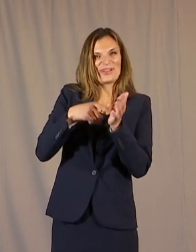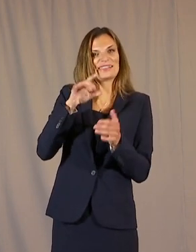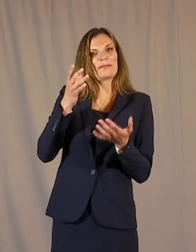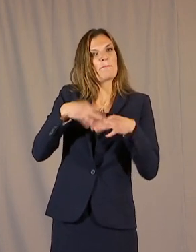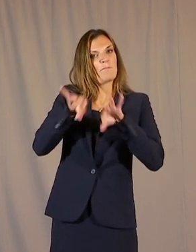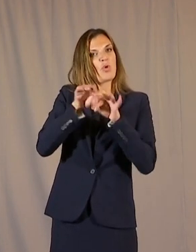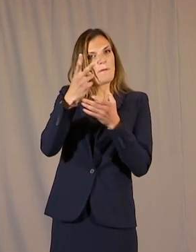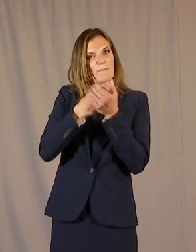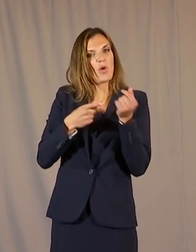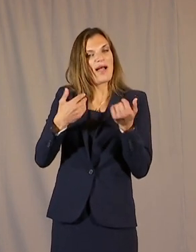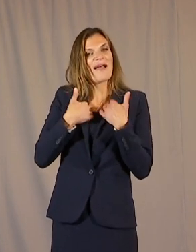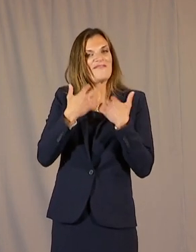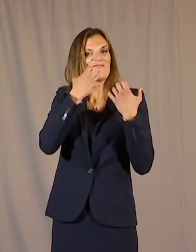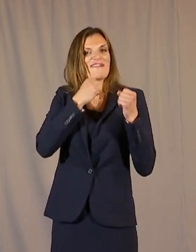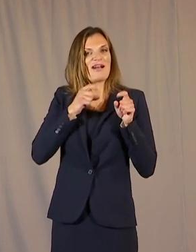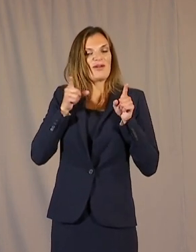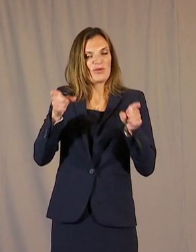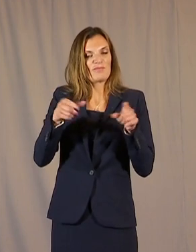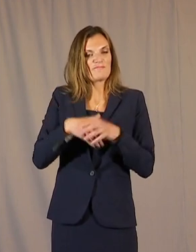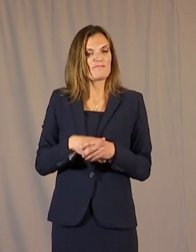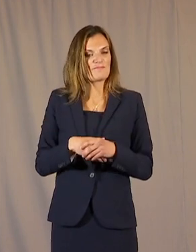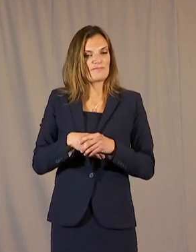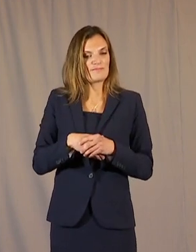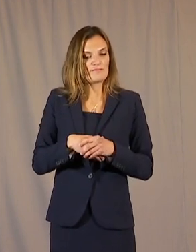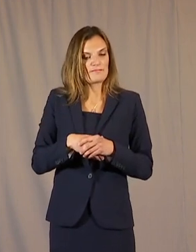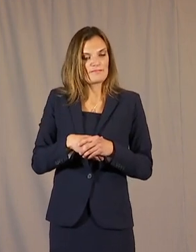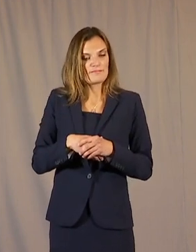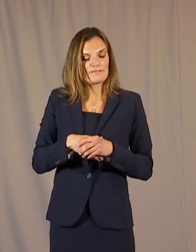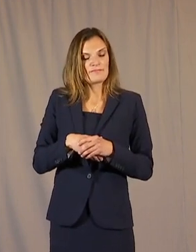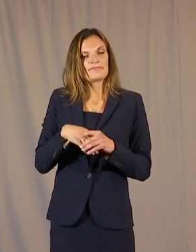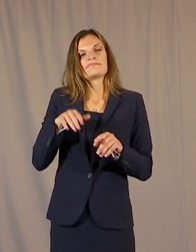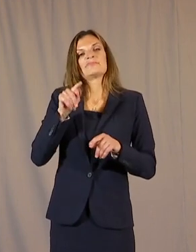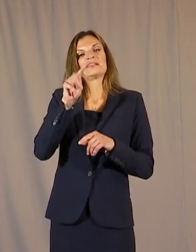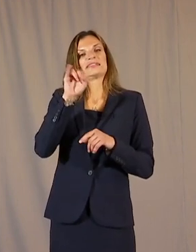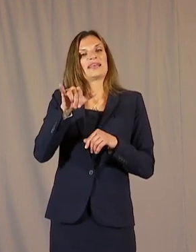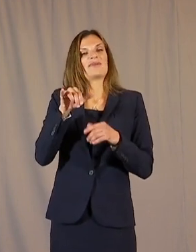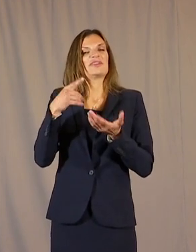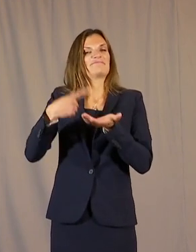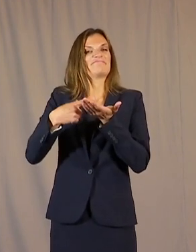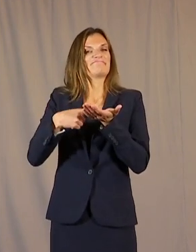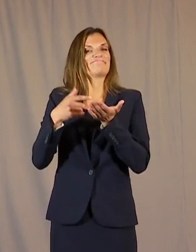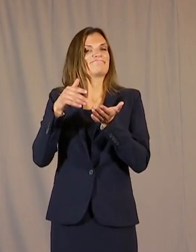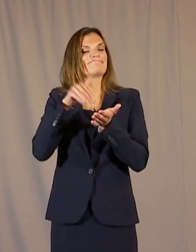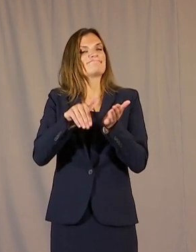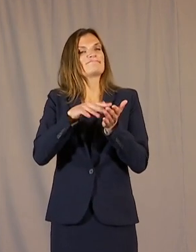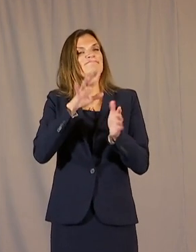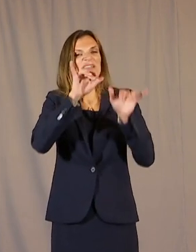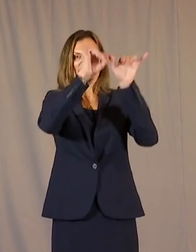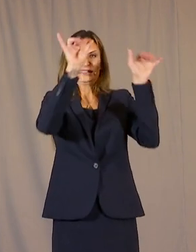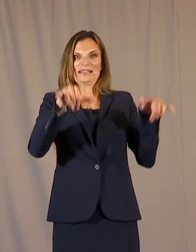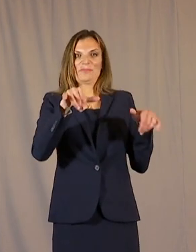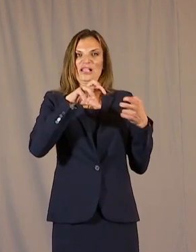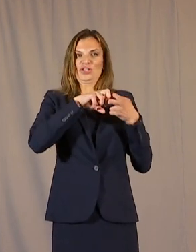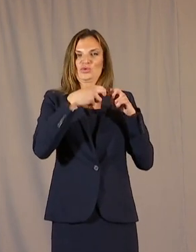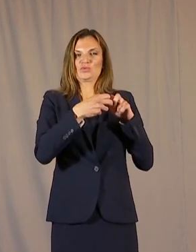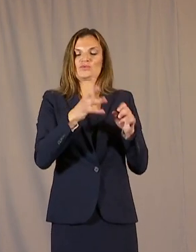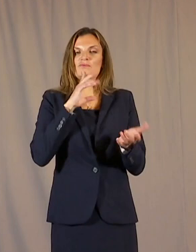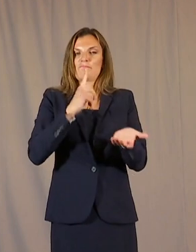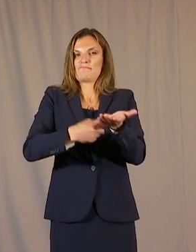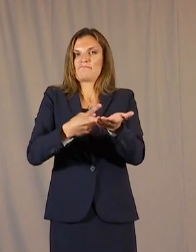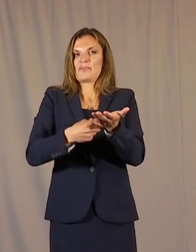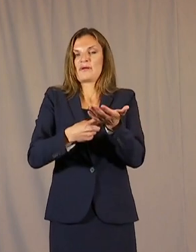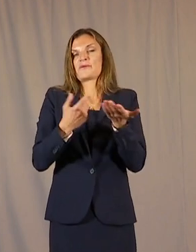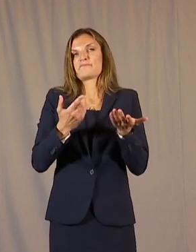then Tommy was talking about a lot of systemic issues, and I kept thinking, perhaps because I